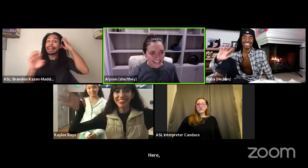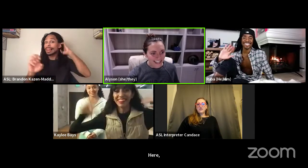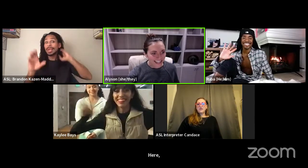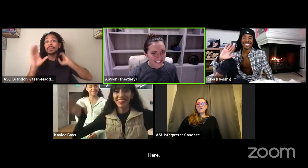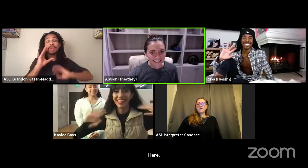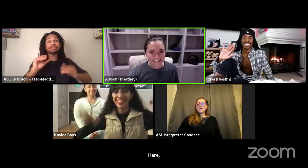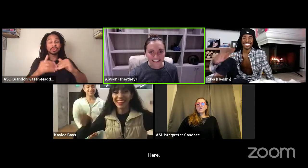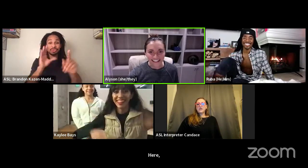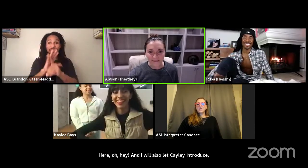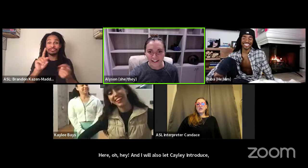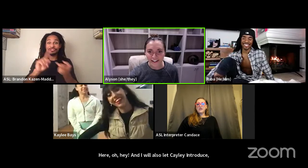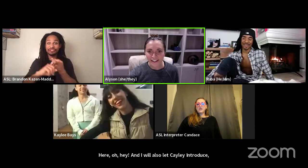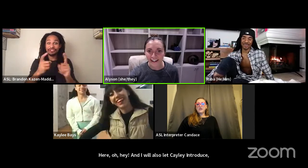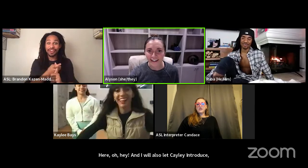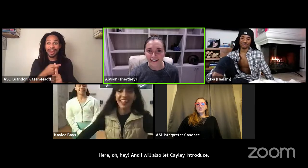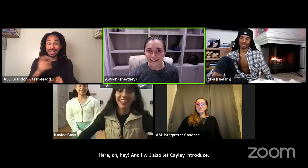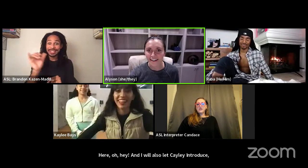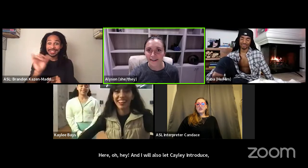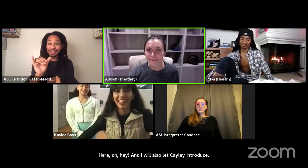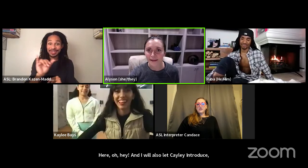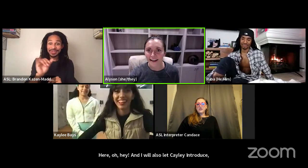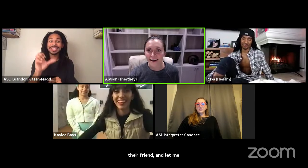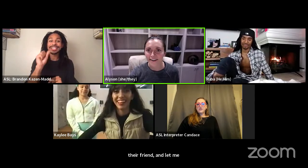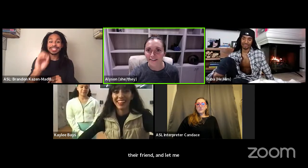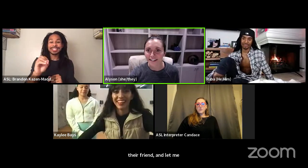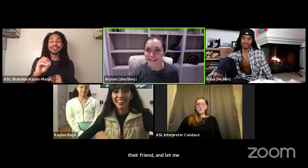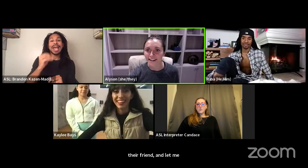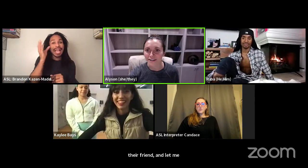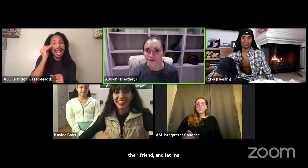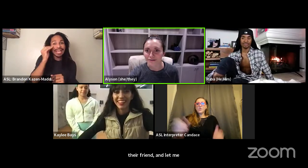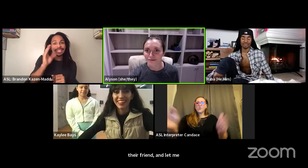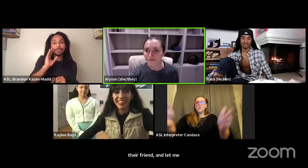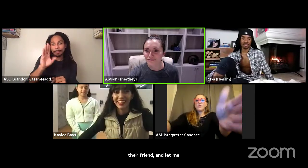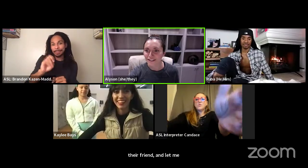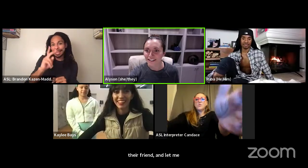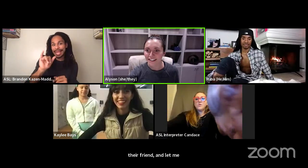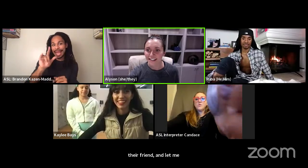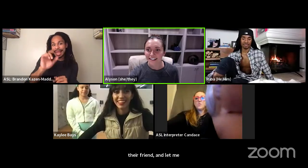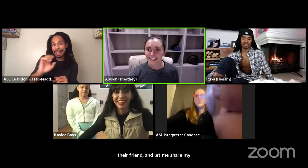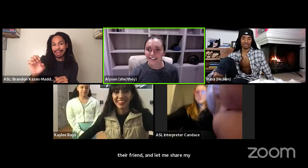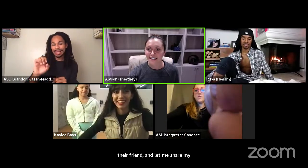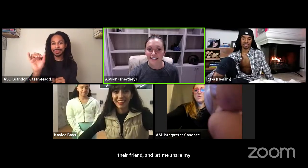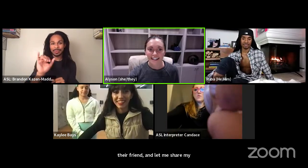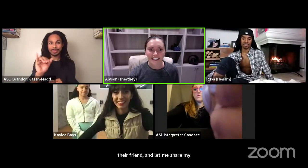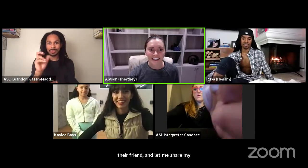friend, and let me share my audio.